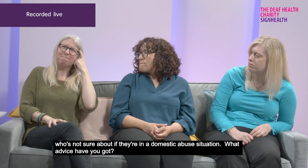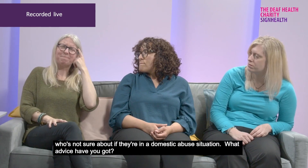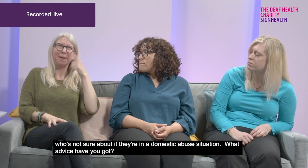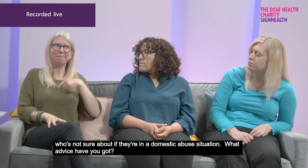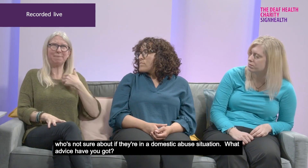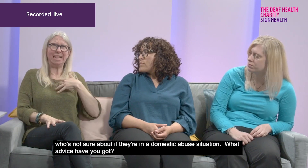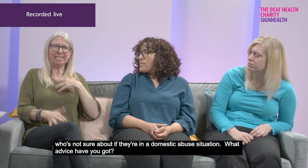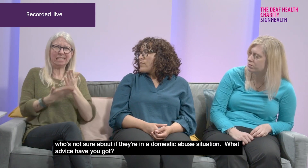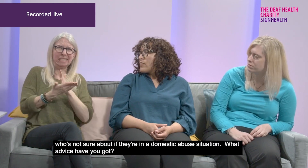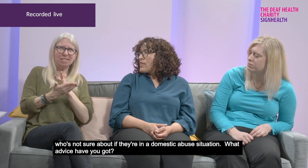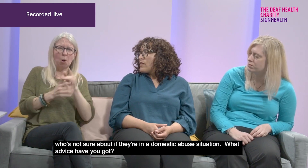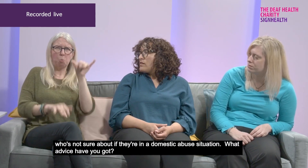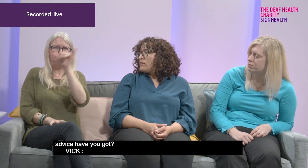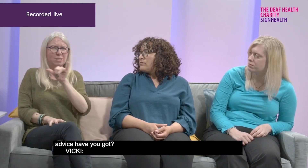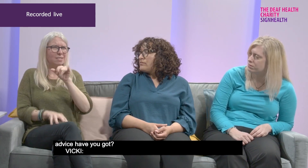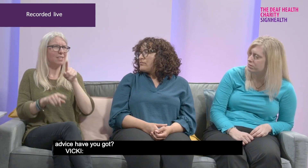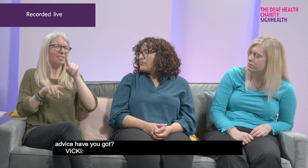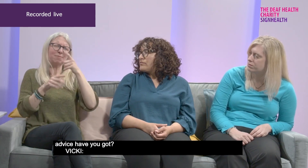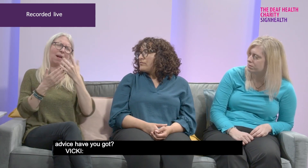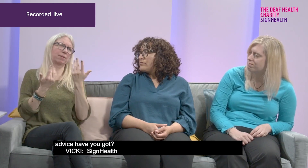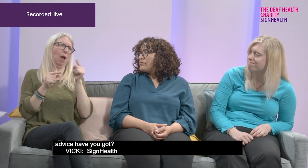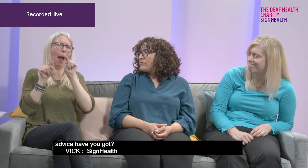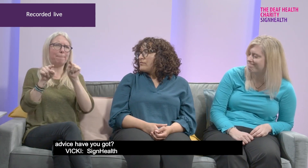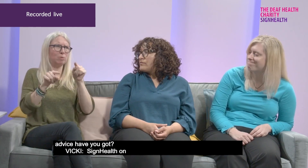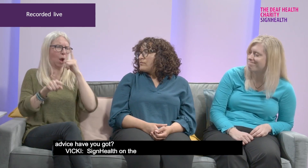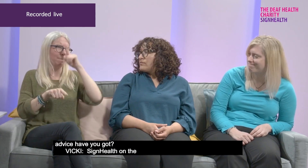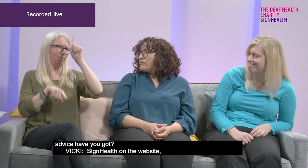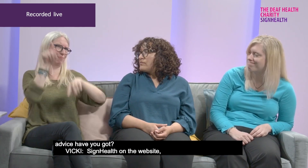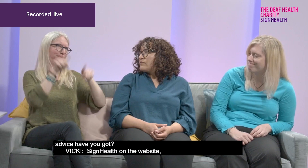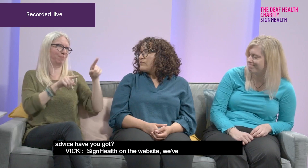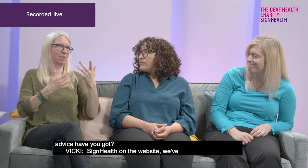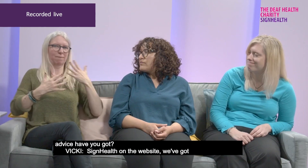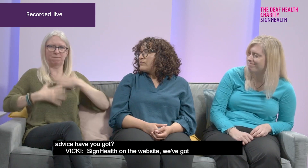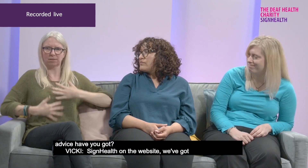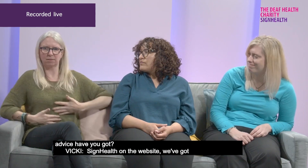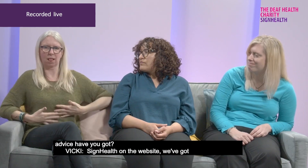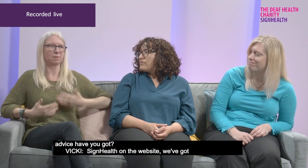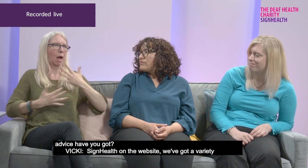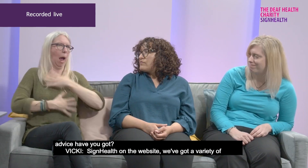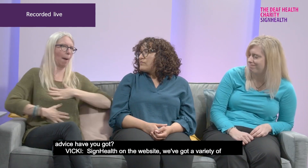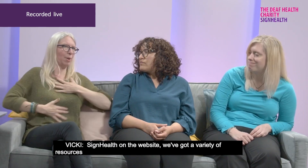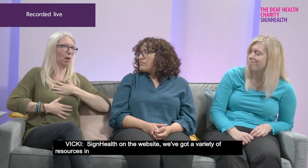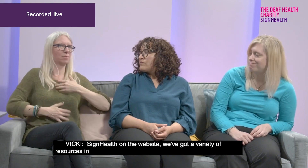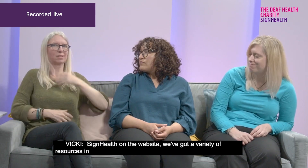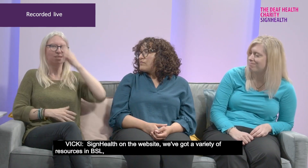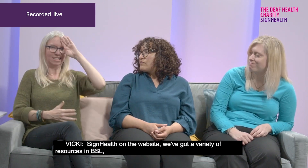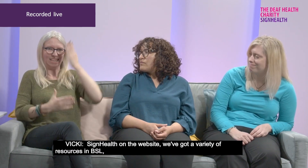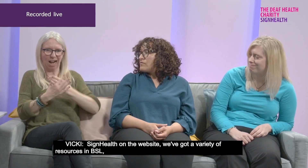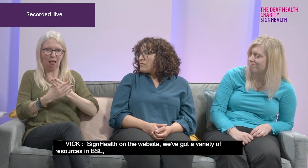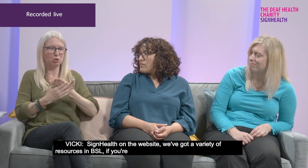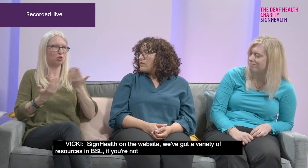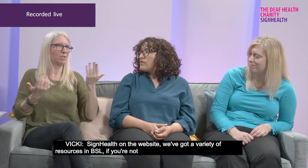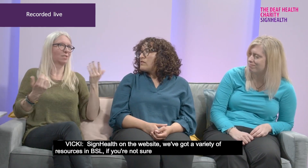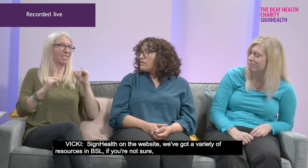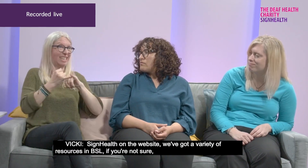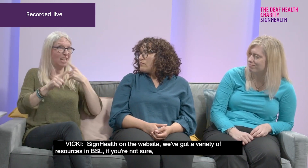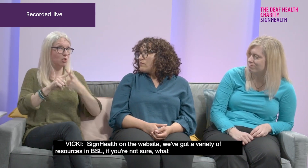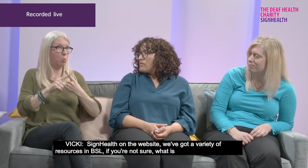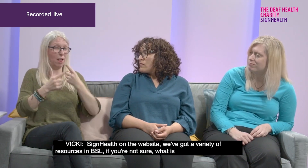Well, SignHealth on the website, we've got a variety of resources and videos in BSL. And so if you're not sure,